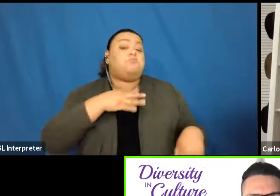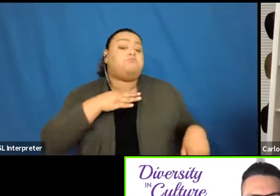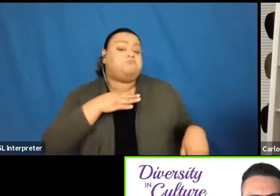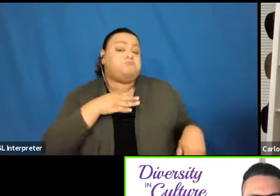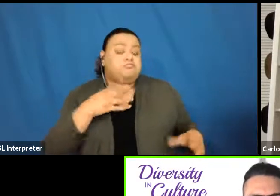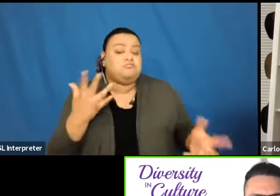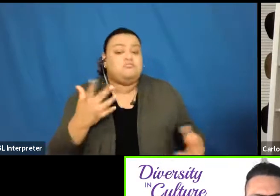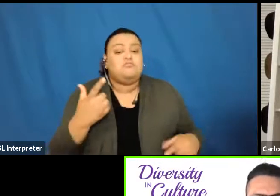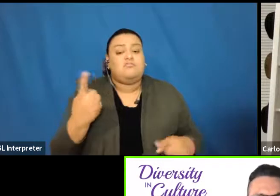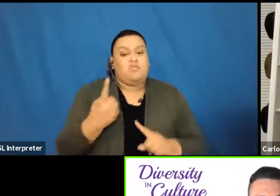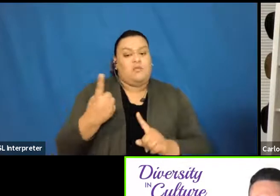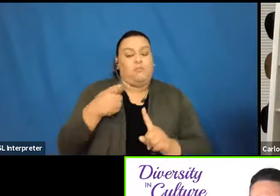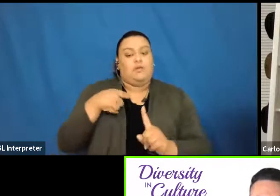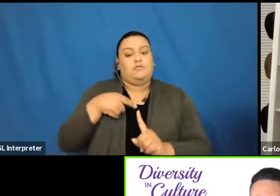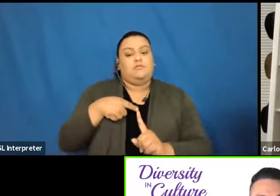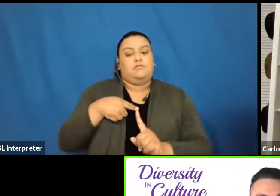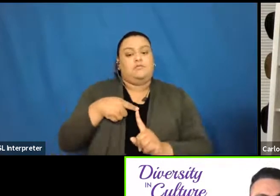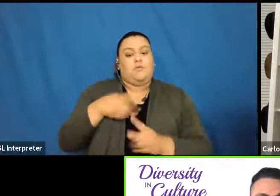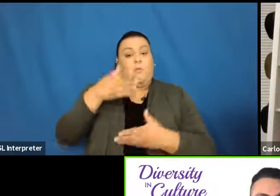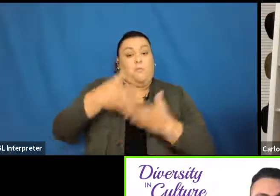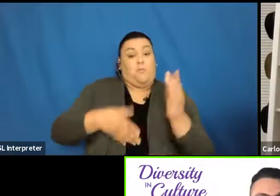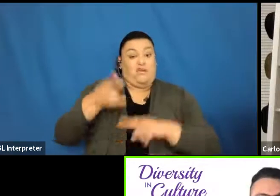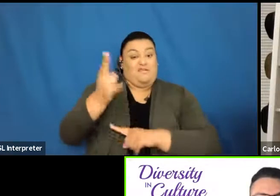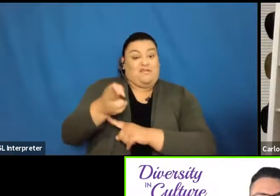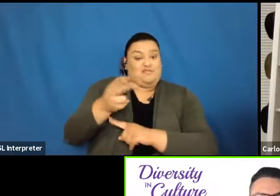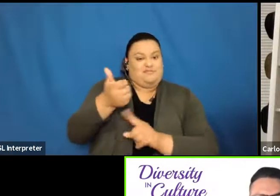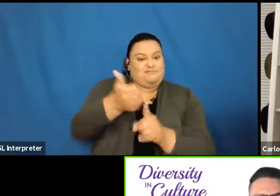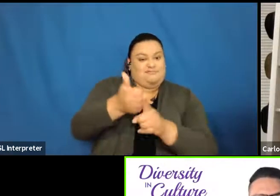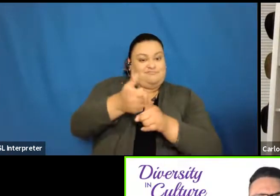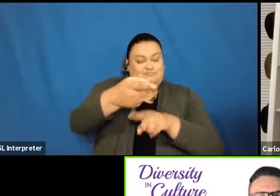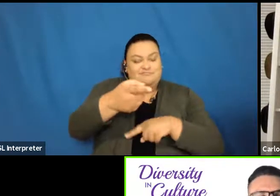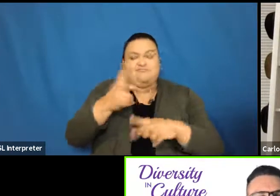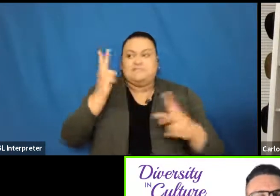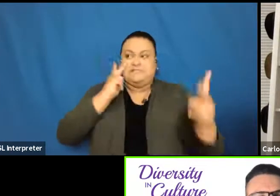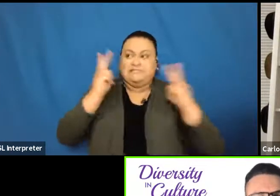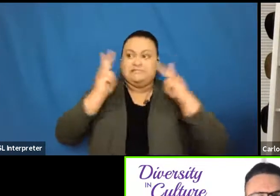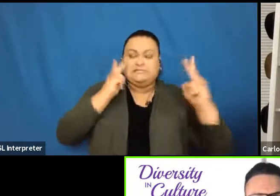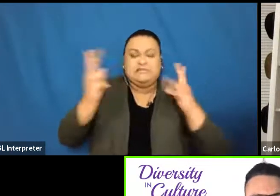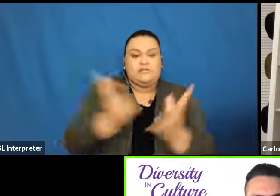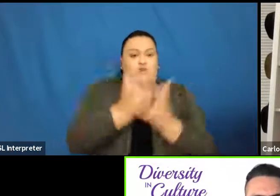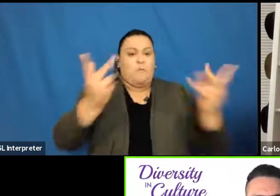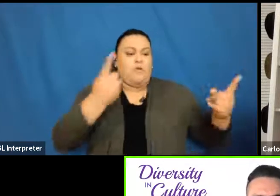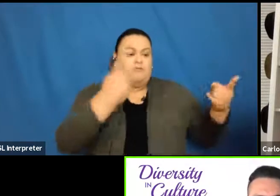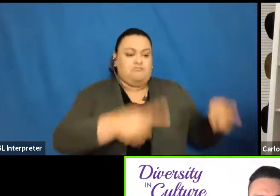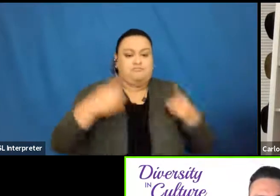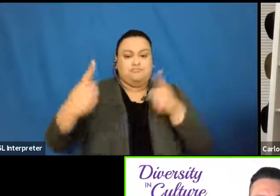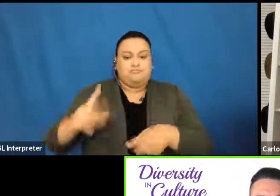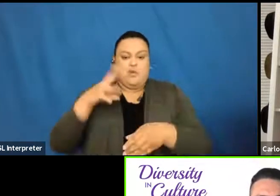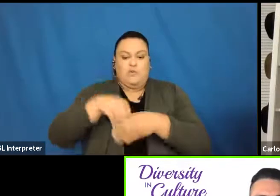someone who's part of history and who have seen so much unfold in this country,